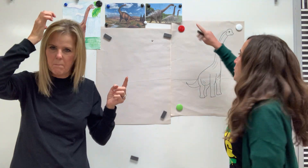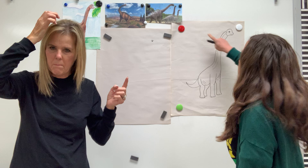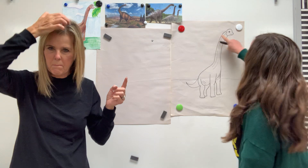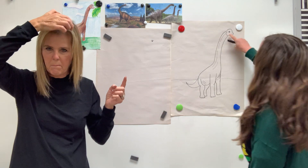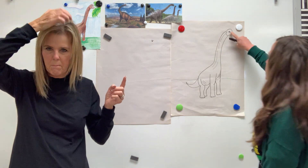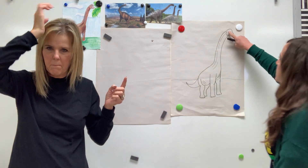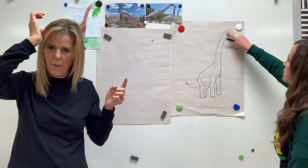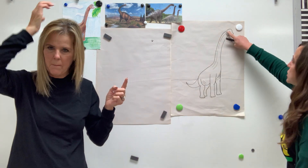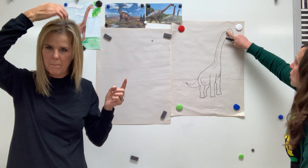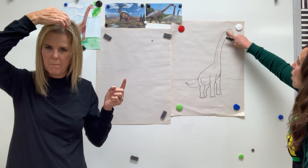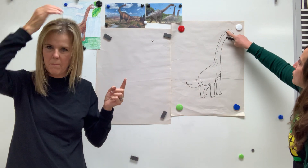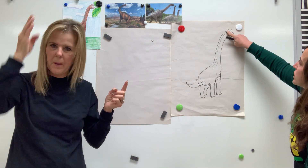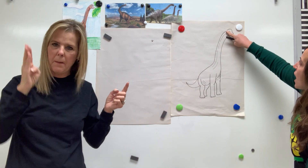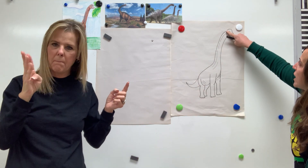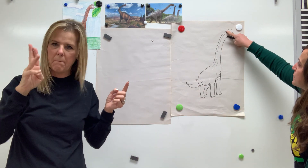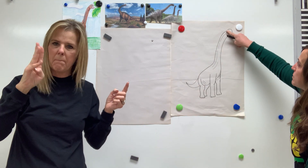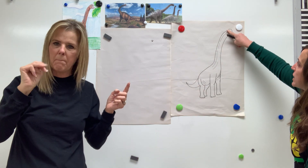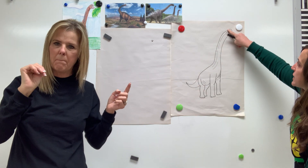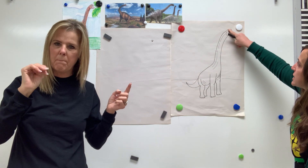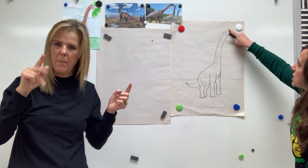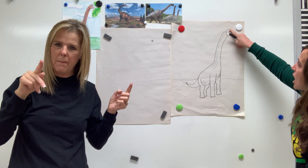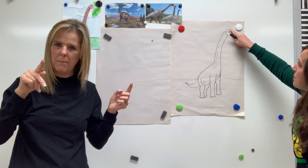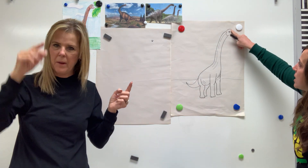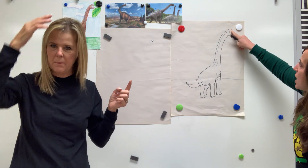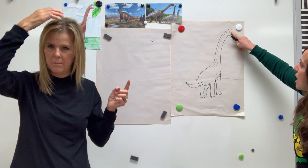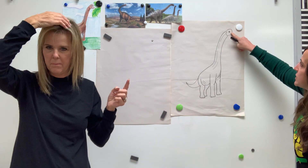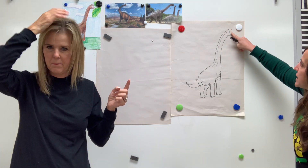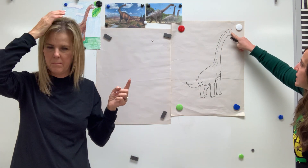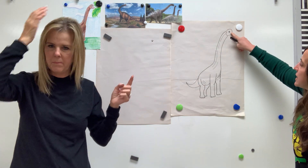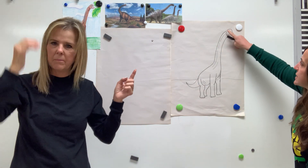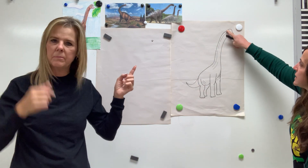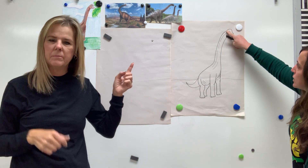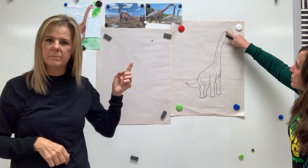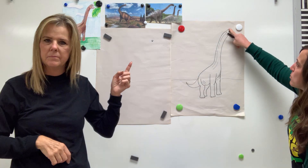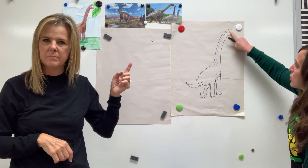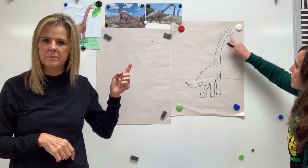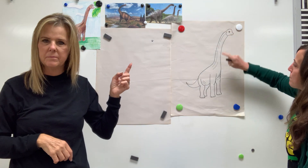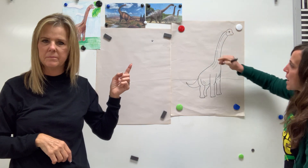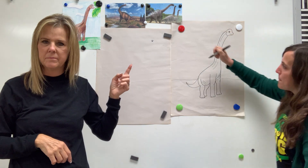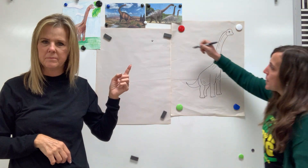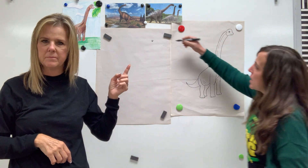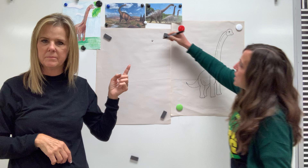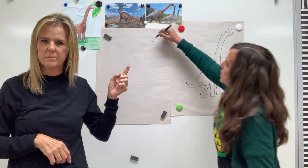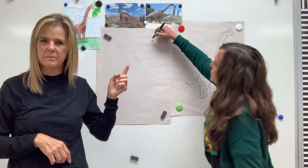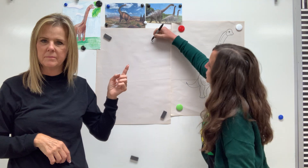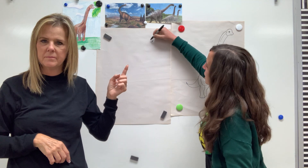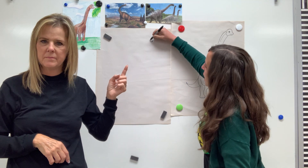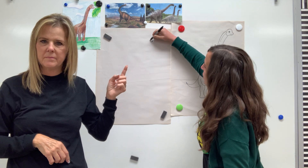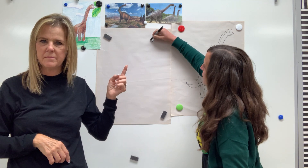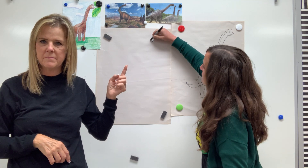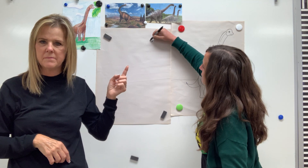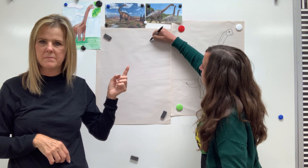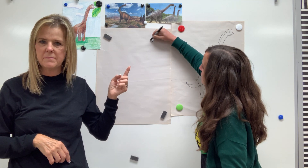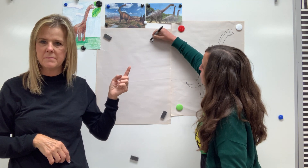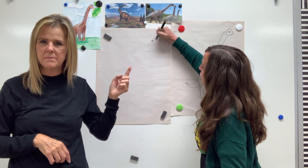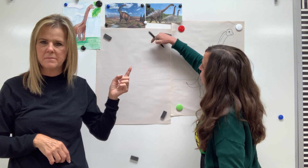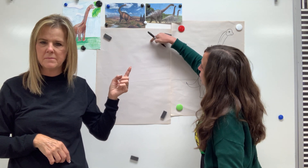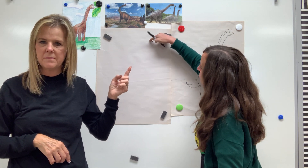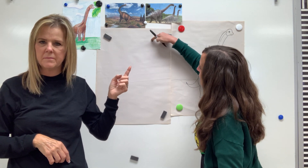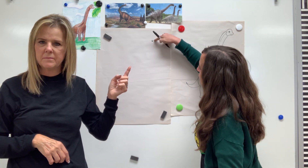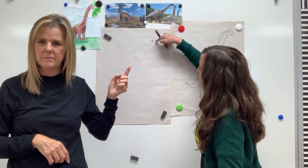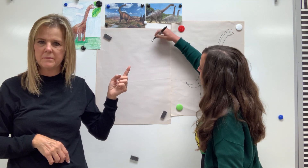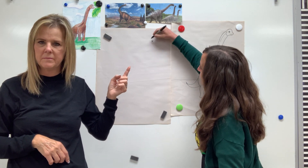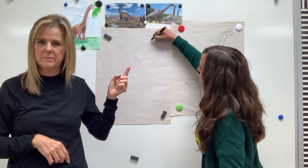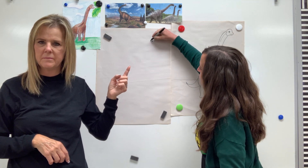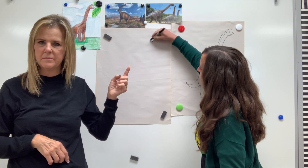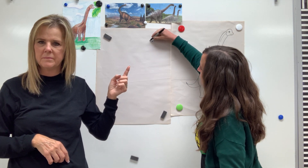line for the top of his head. So over the eye, I'm gonna make that top of his head, and it's a little bit more of a bump. So it's not a smooth curve